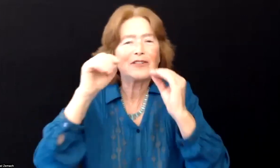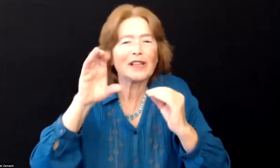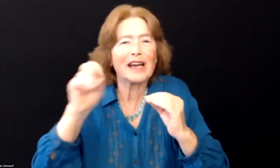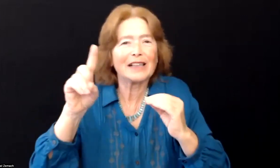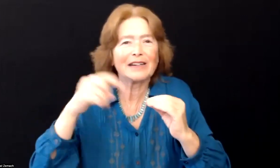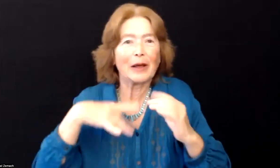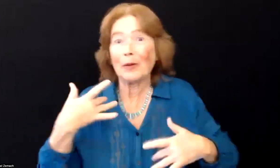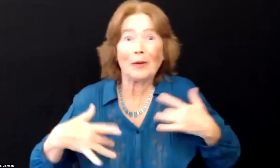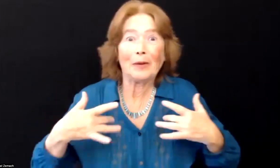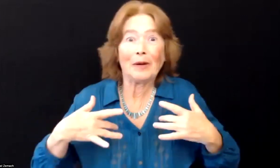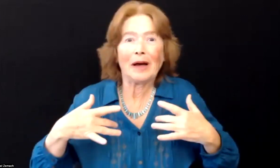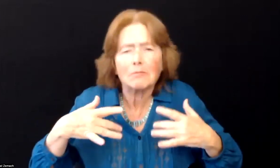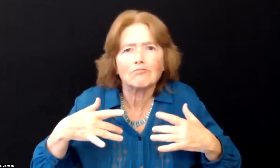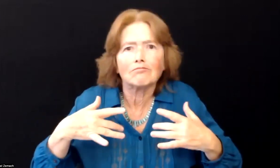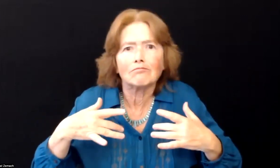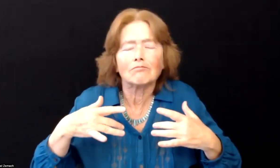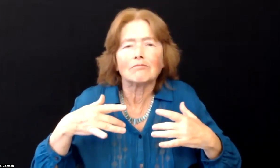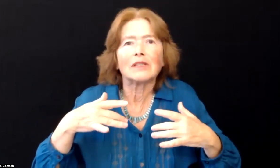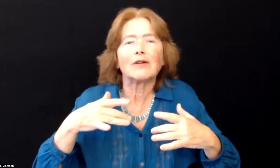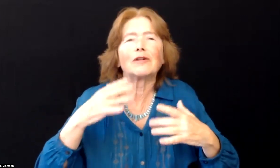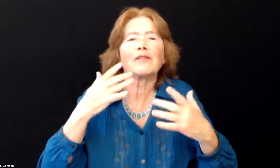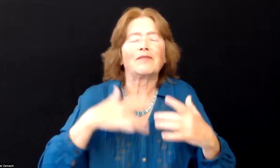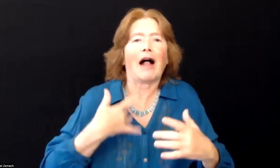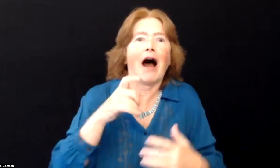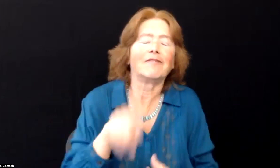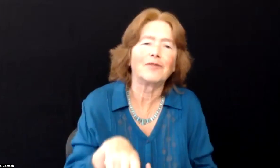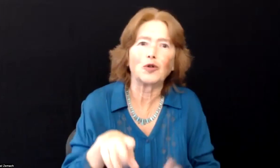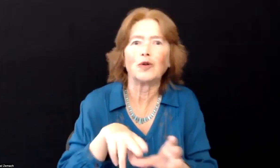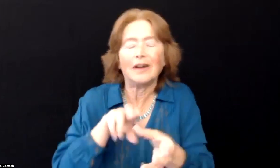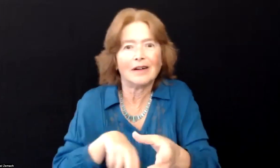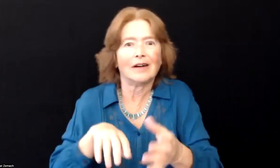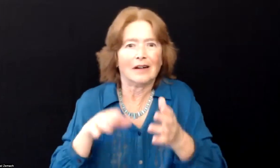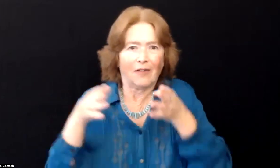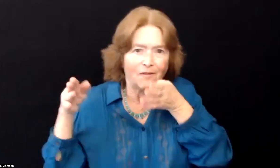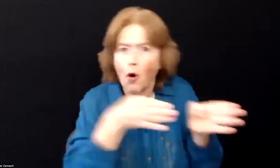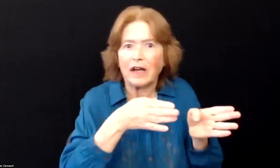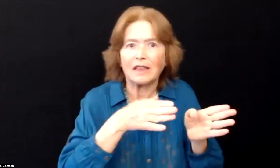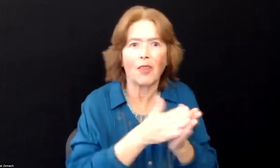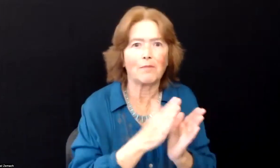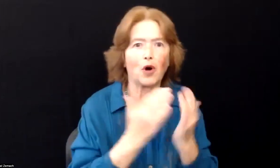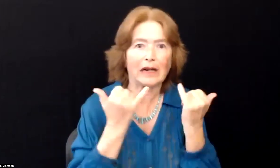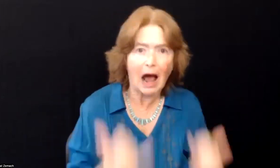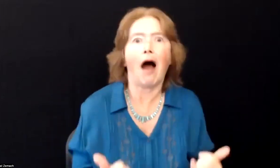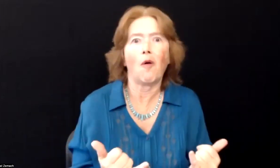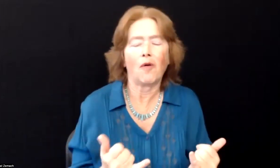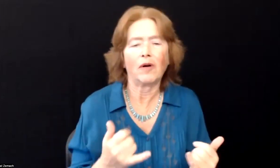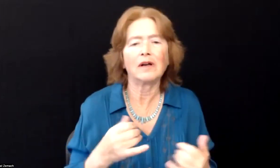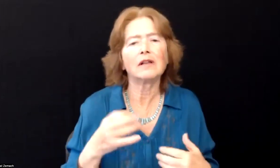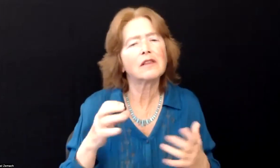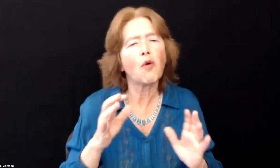started teaching at the California School for the Deaf, and it compelled me to focus on writing the book right